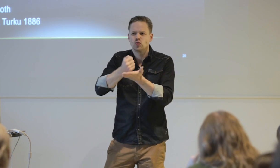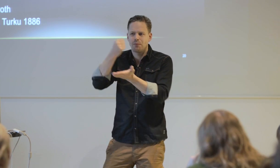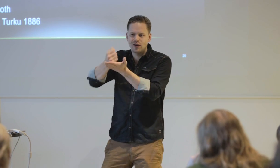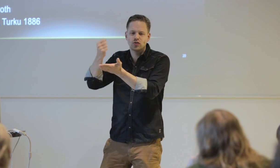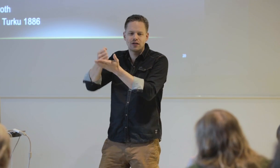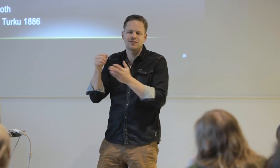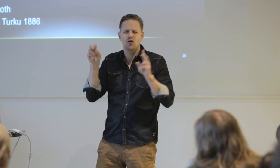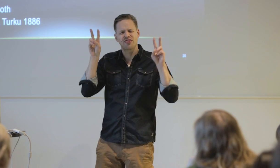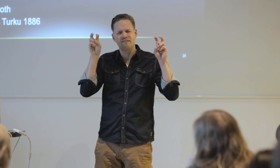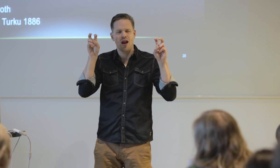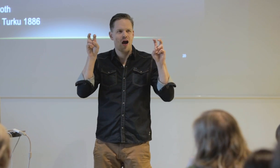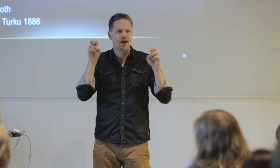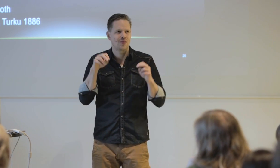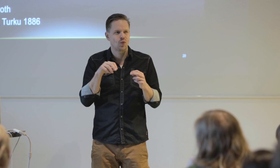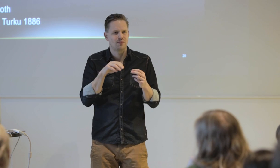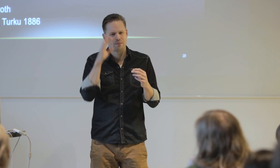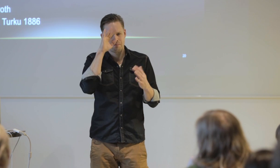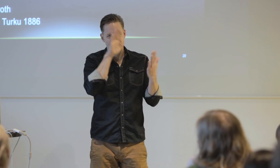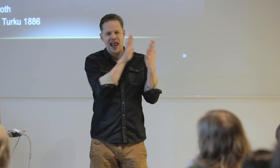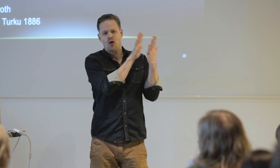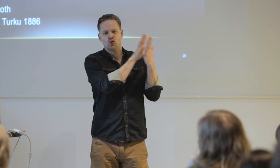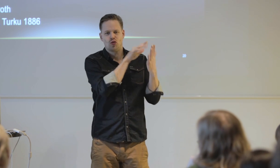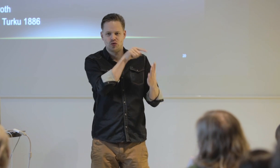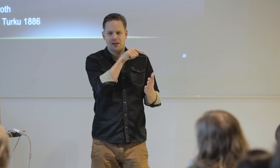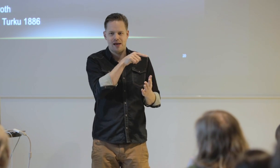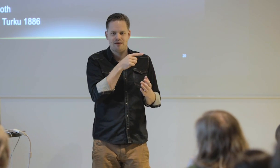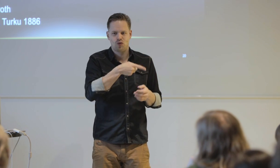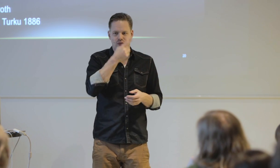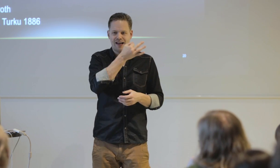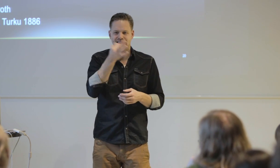And from there on, they started establishing deaf clubs throughout Finland. And it was also